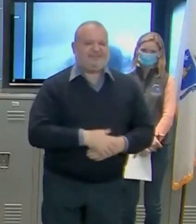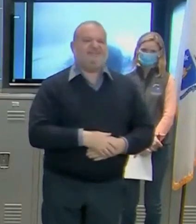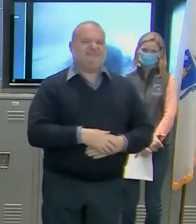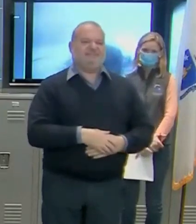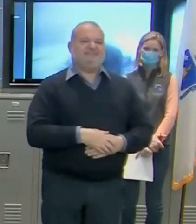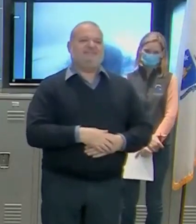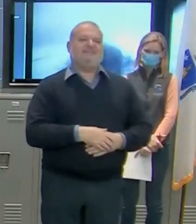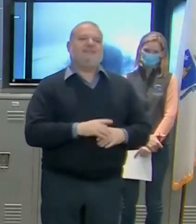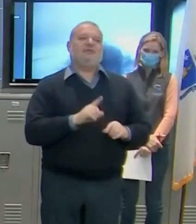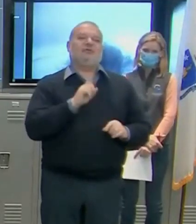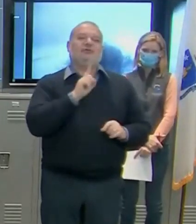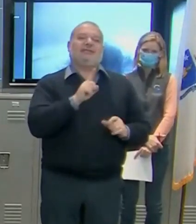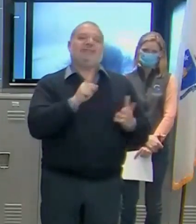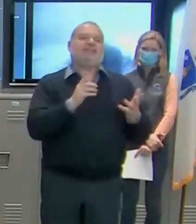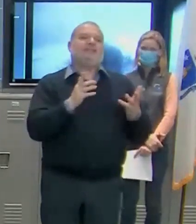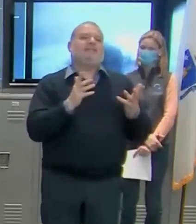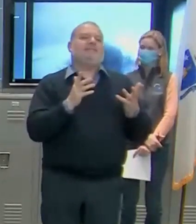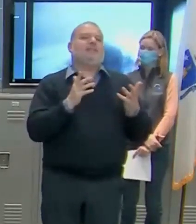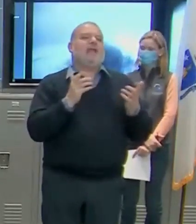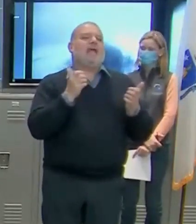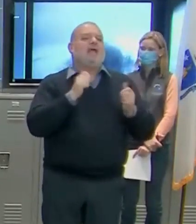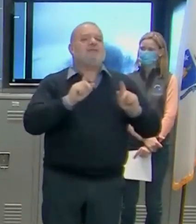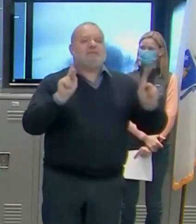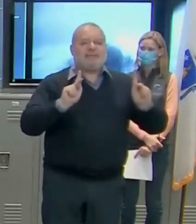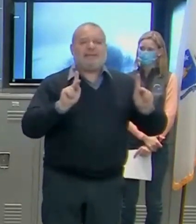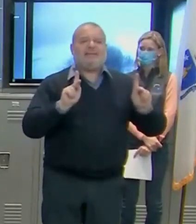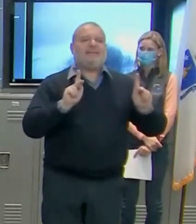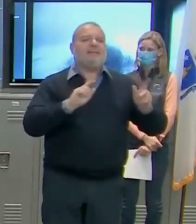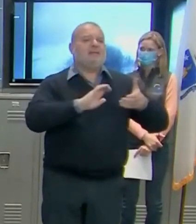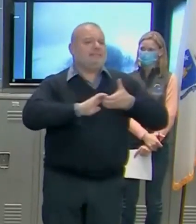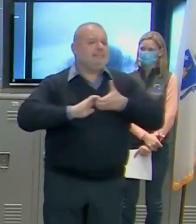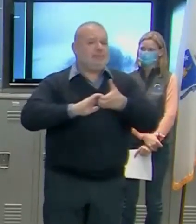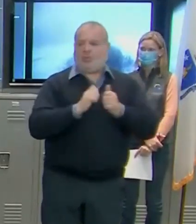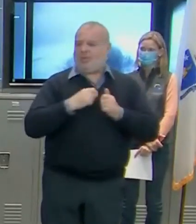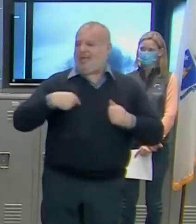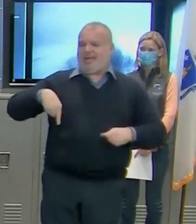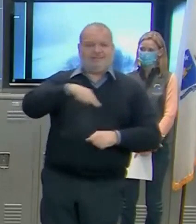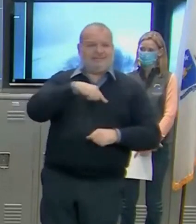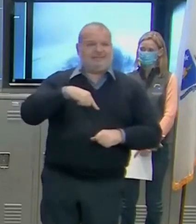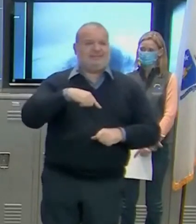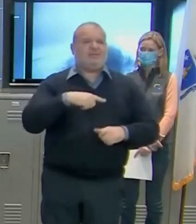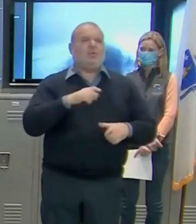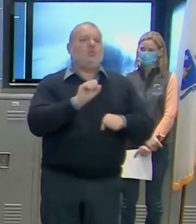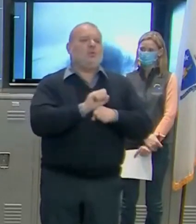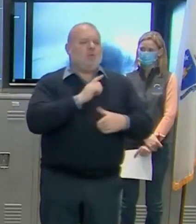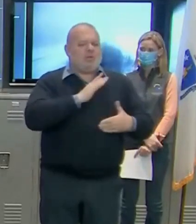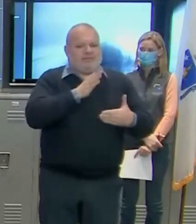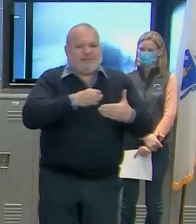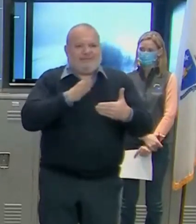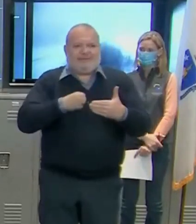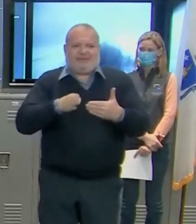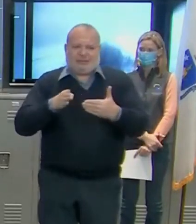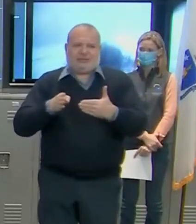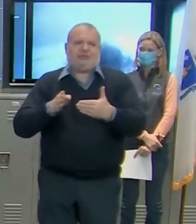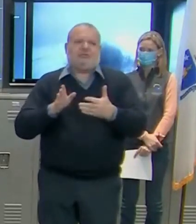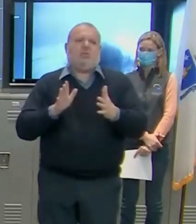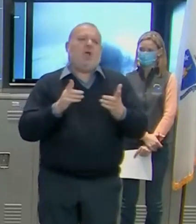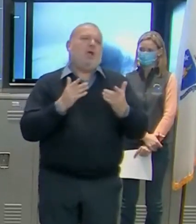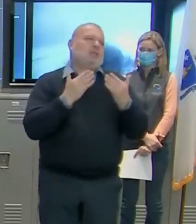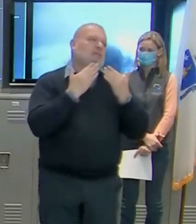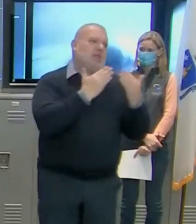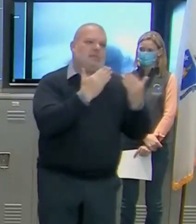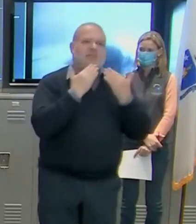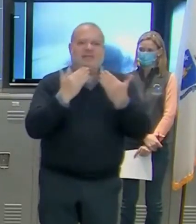the folks who are associated with our organizations a chance to get a lot of work done today, as the storm was particularly